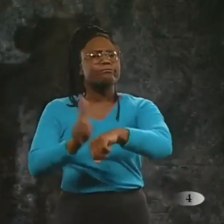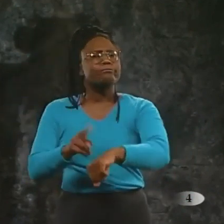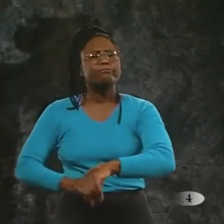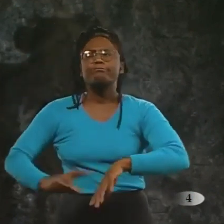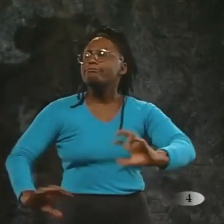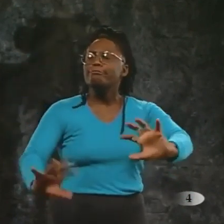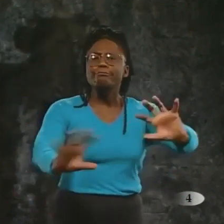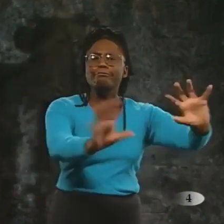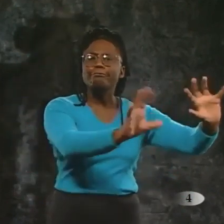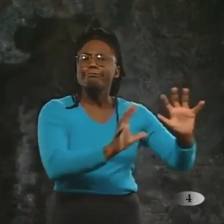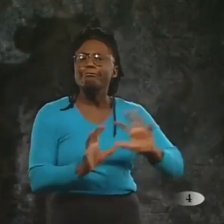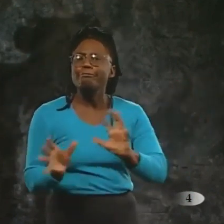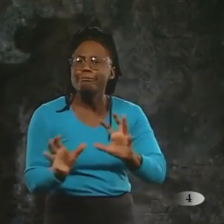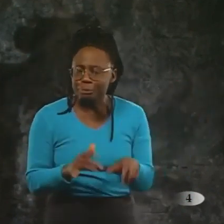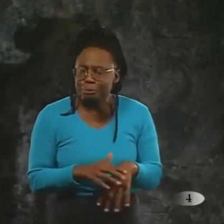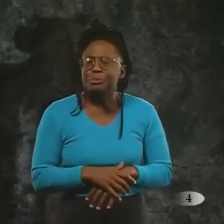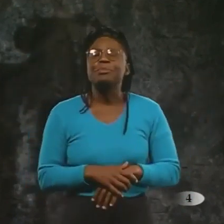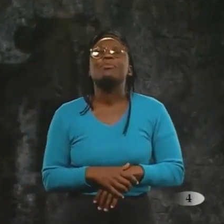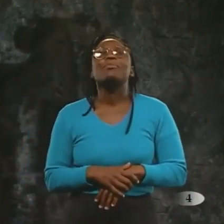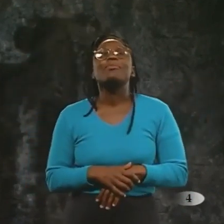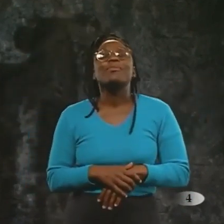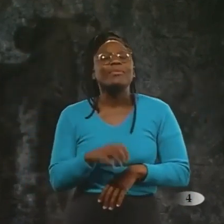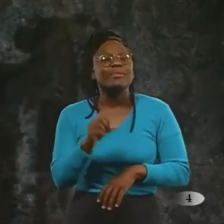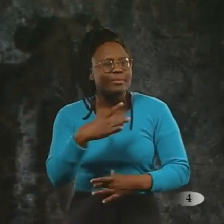people struggle with fingerspelling, because they're trying to get those individual letters.